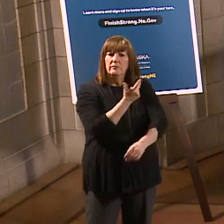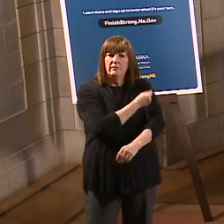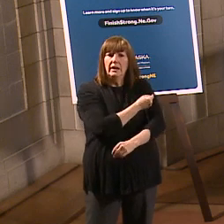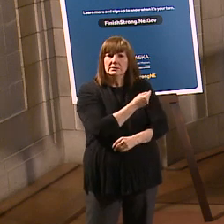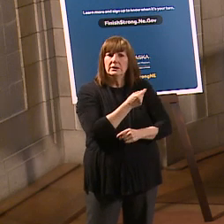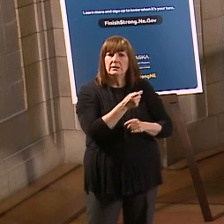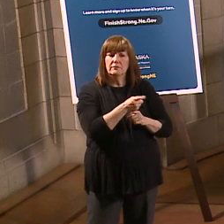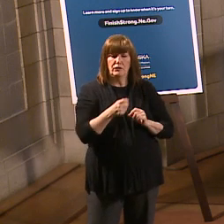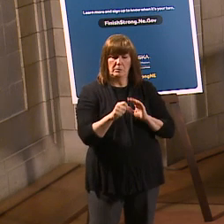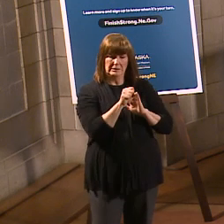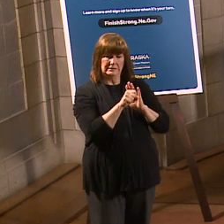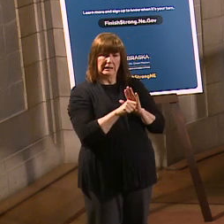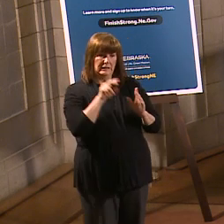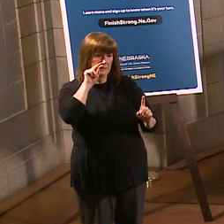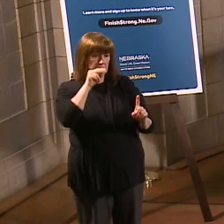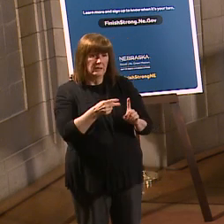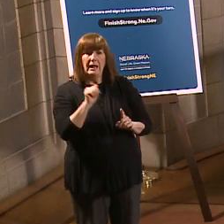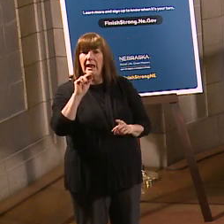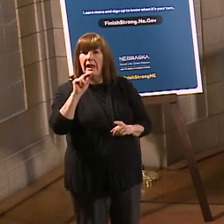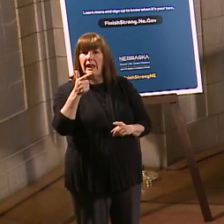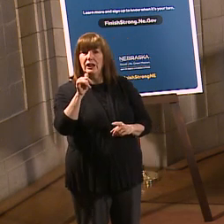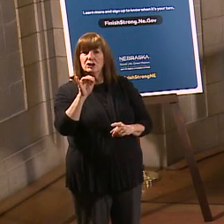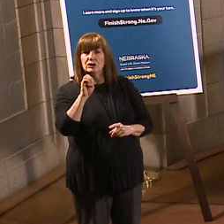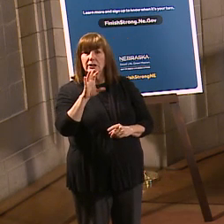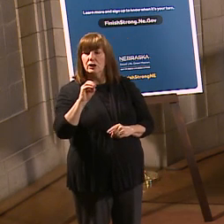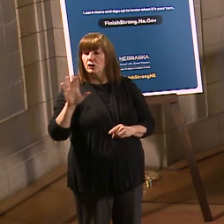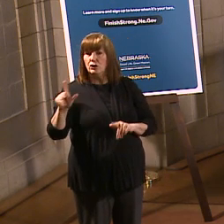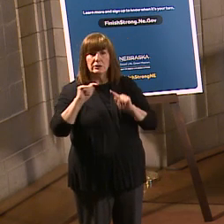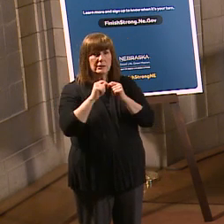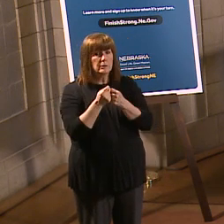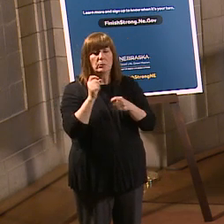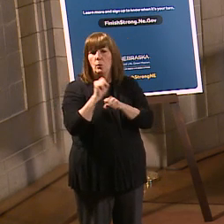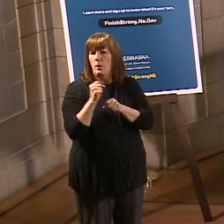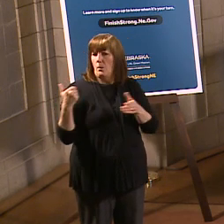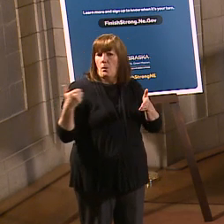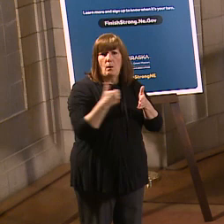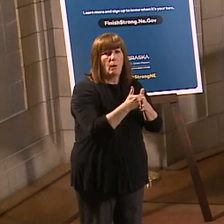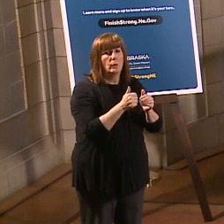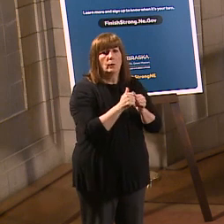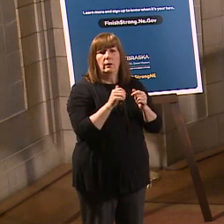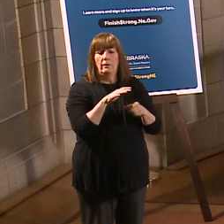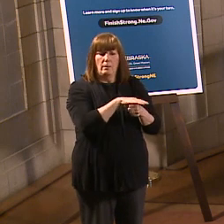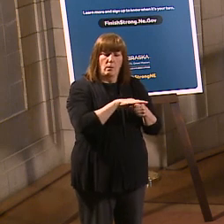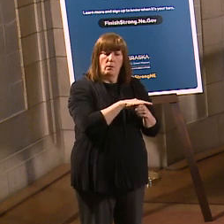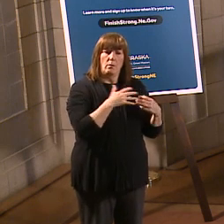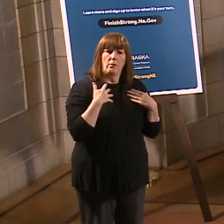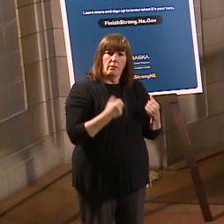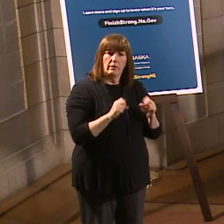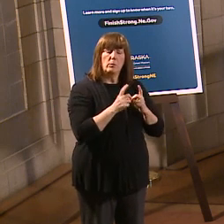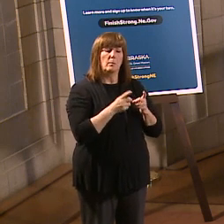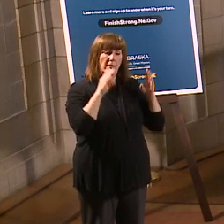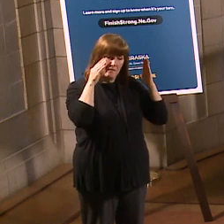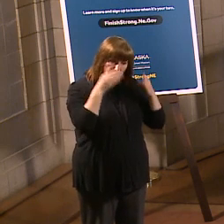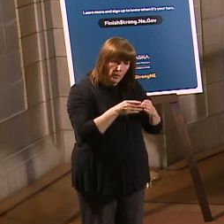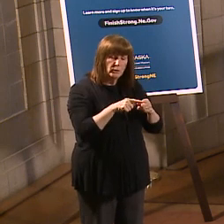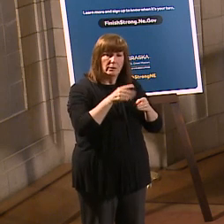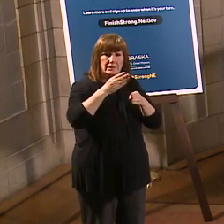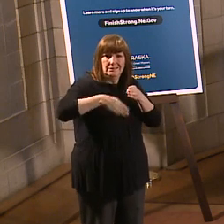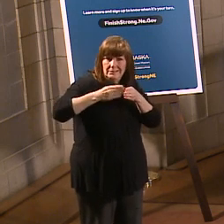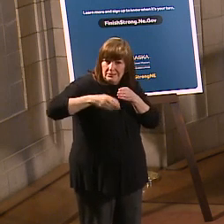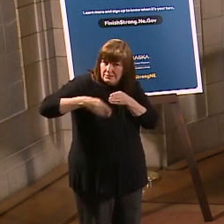And from the state standpoint, Angie Ling and her team has worked very closely with the health departments to really keep a focus on getting this done,